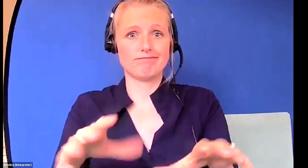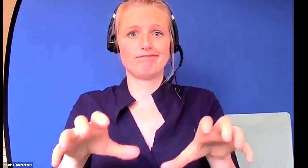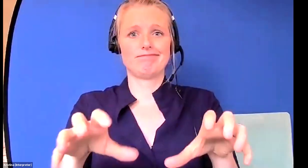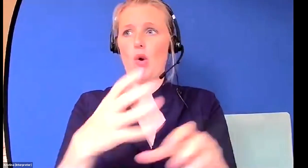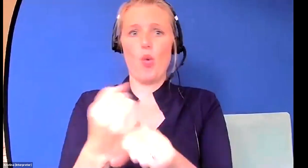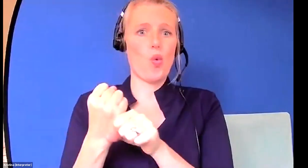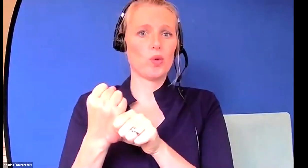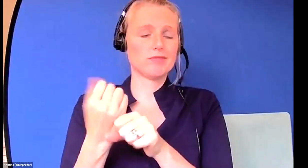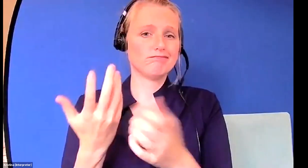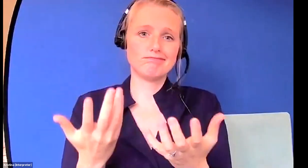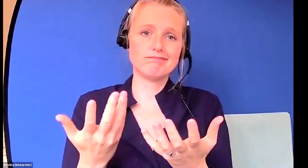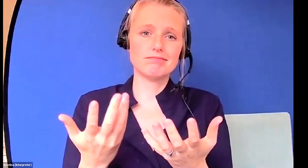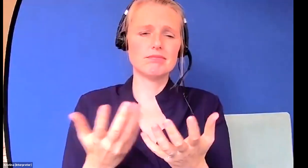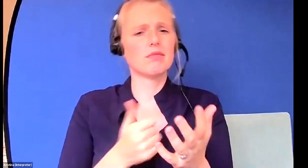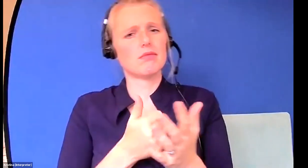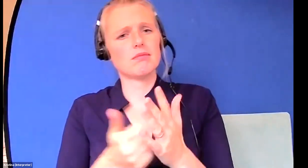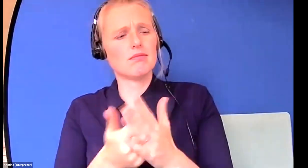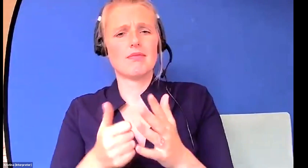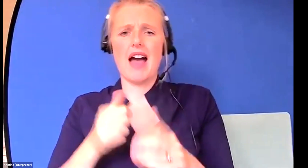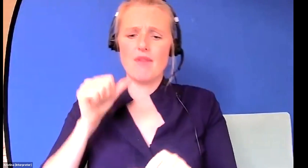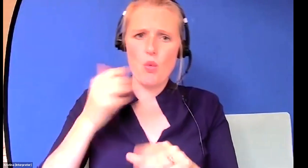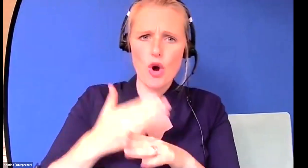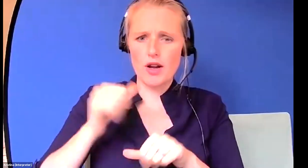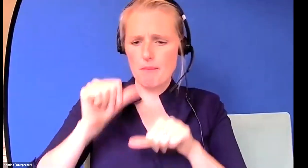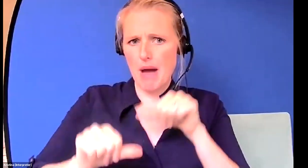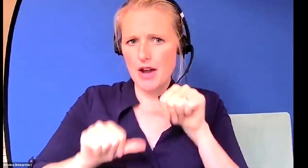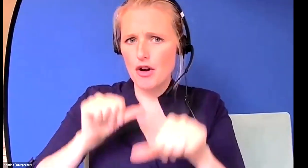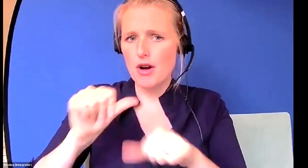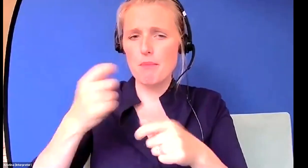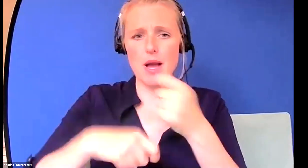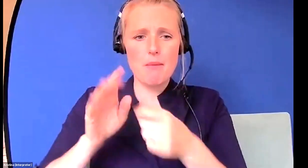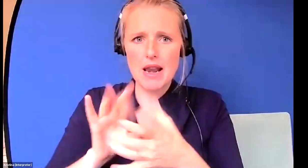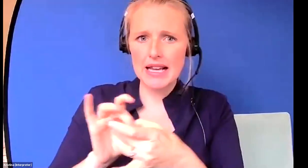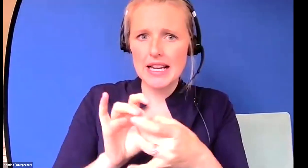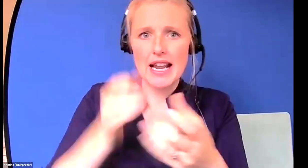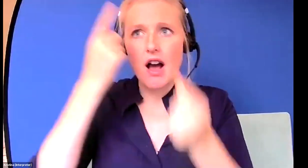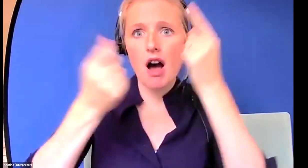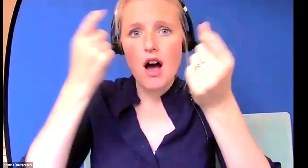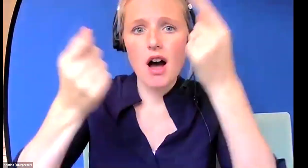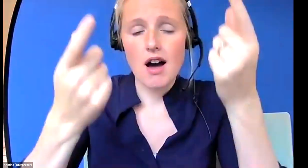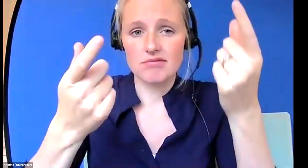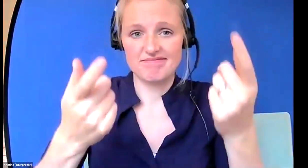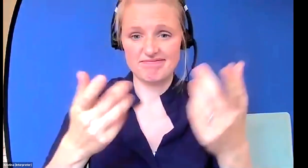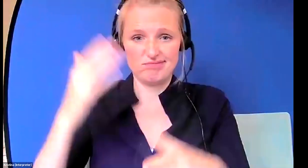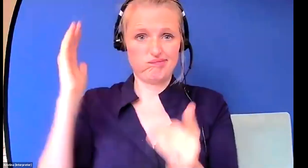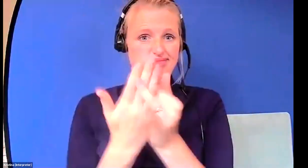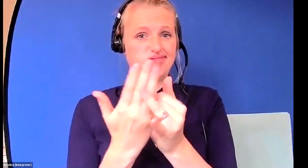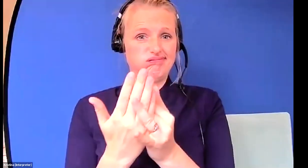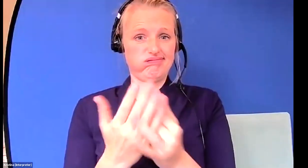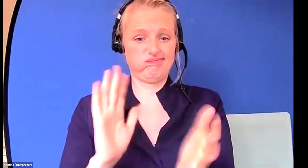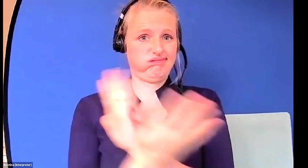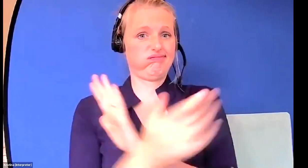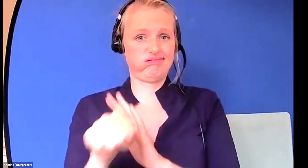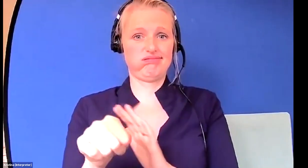a disruption to patterns of work and creative expression that no one could have imagined at the start of 2020. And we've also seen how